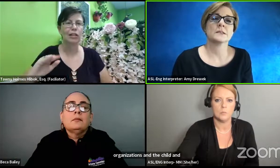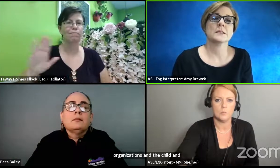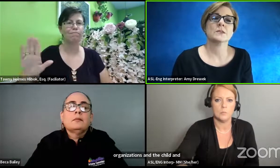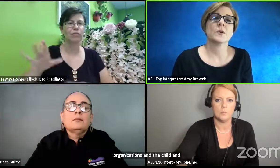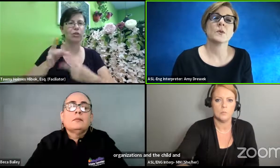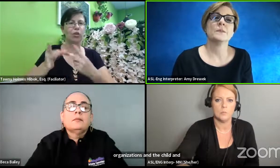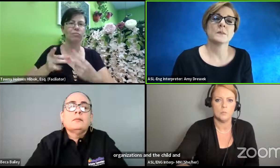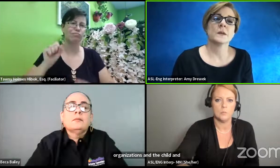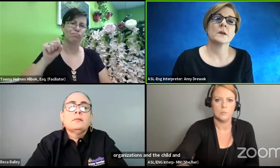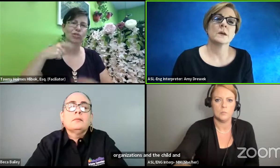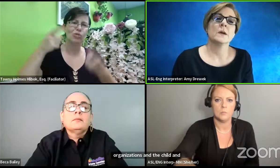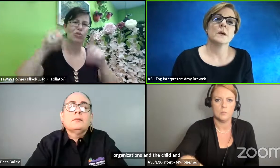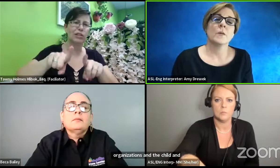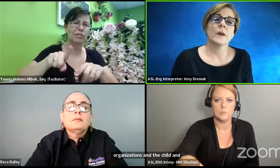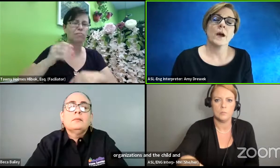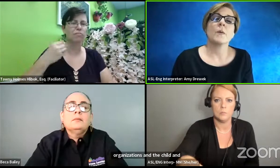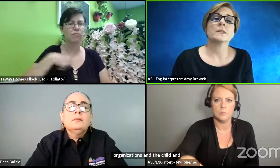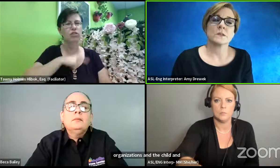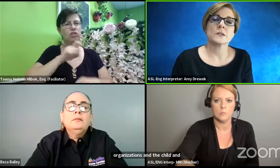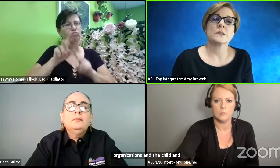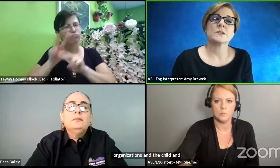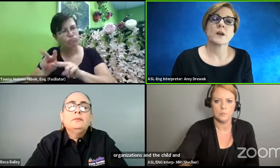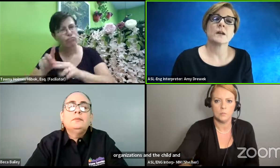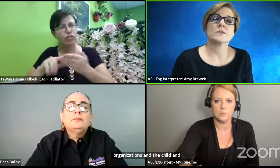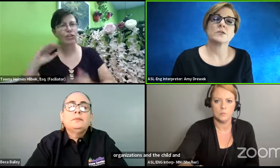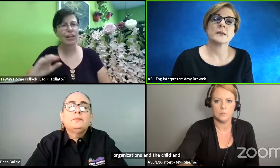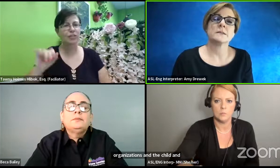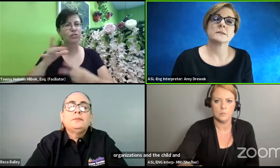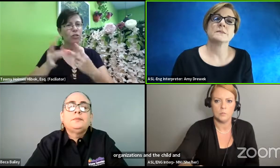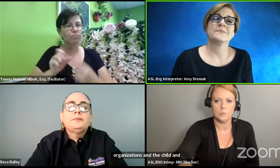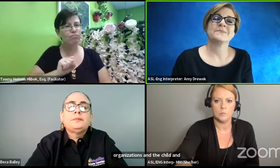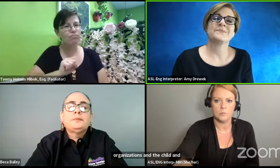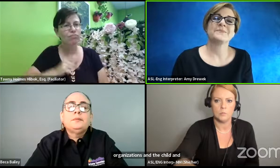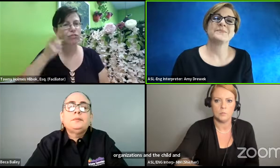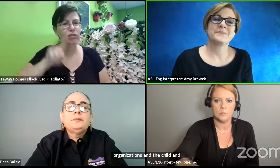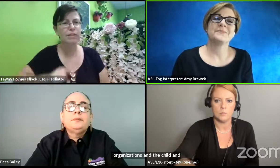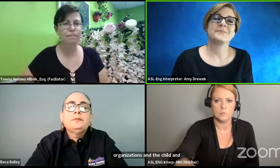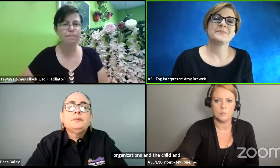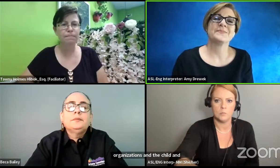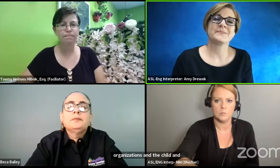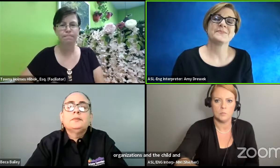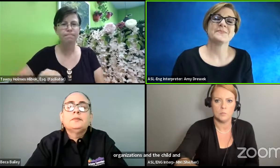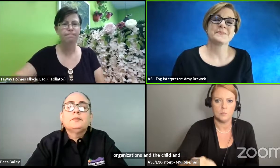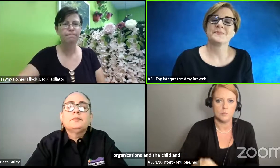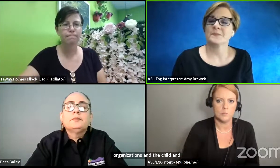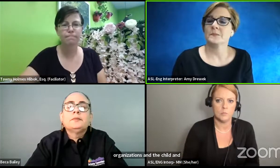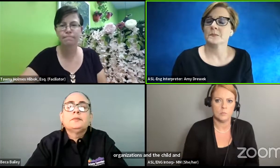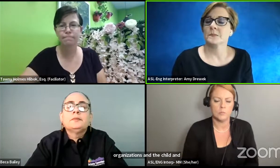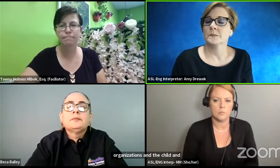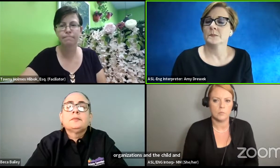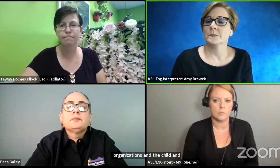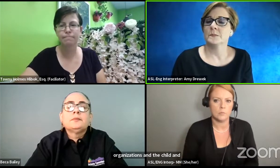the process in total. We always look to the child's choice.